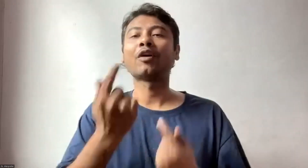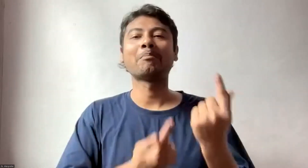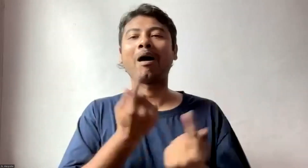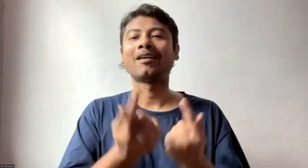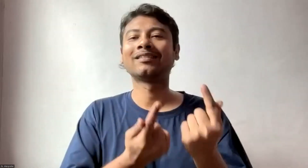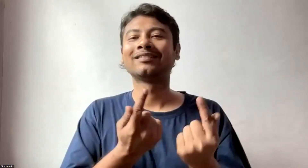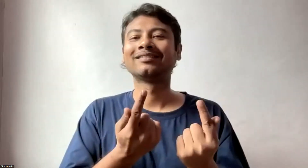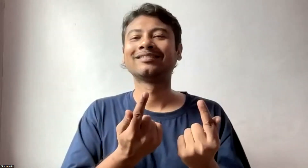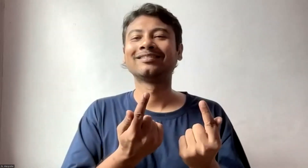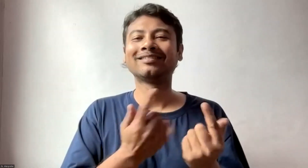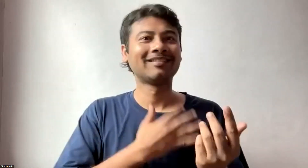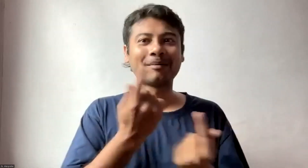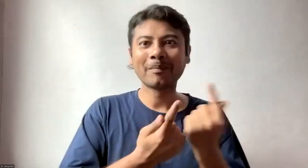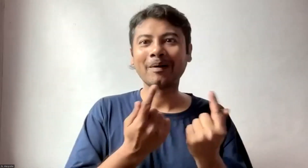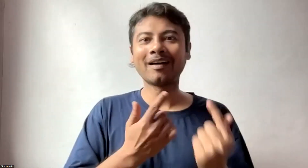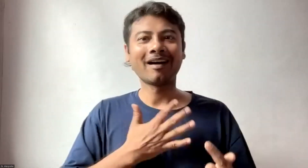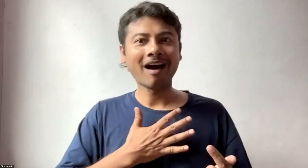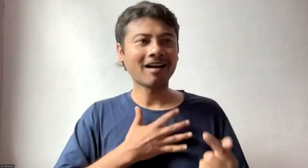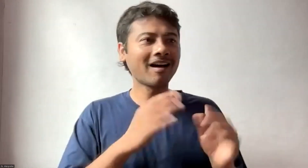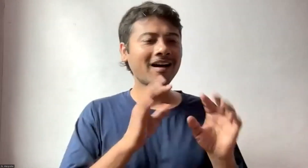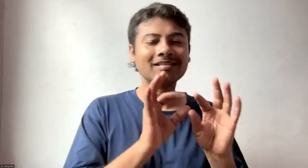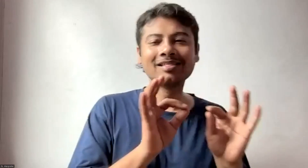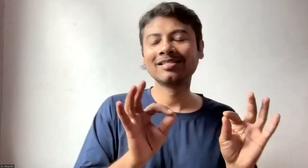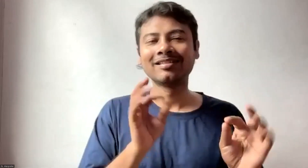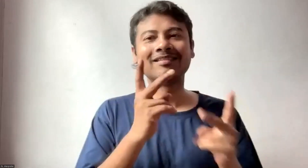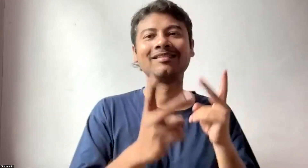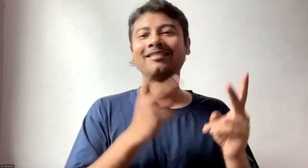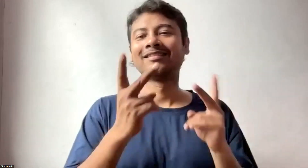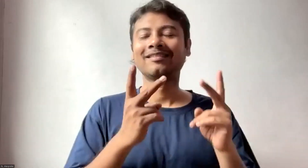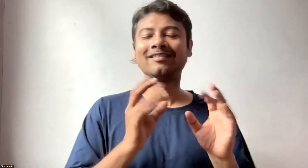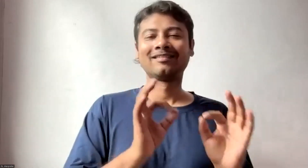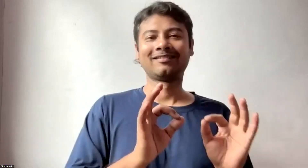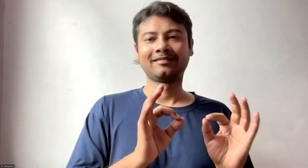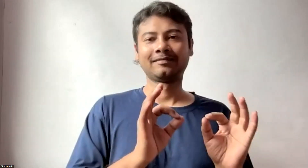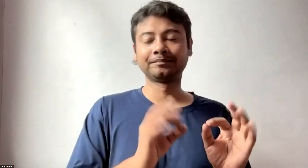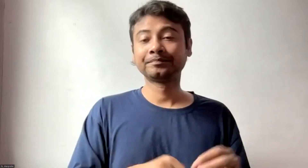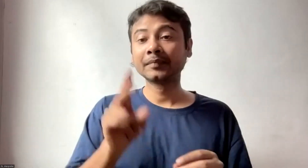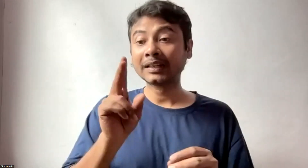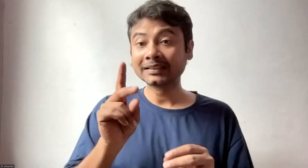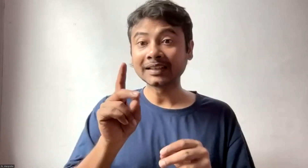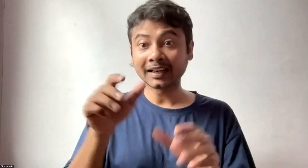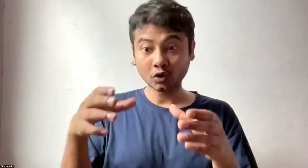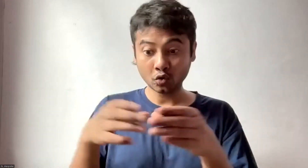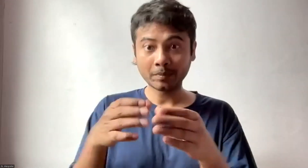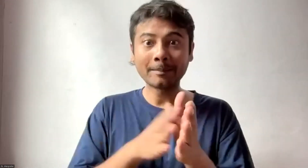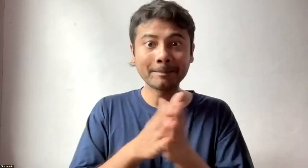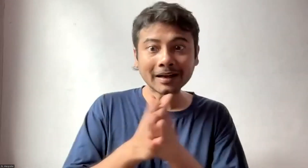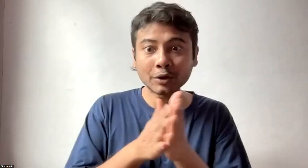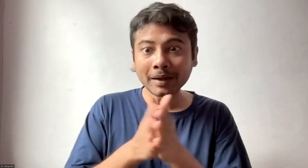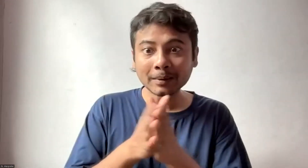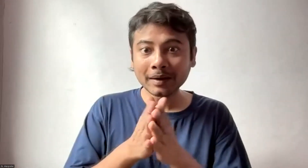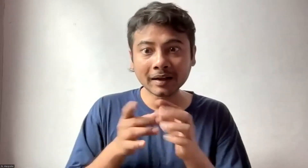likes, the city life, which is always very busy all the time, the metro life,